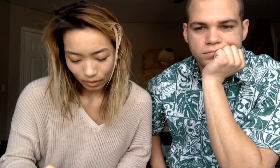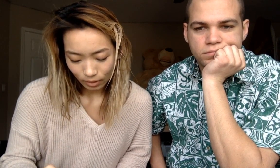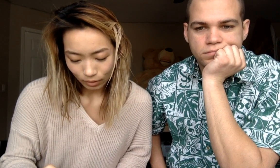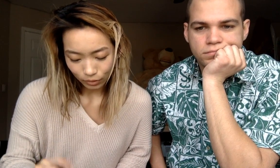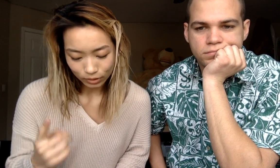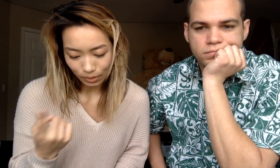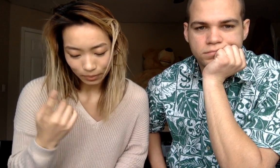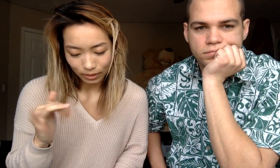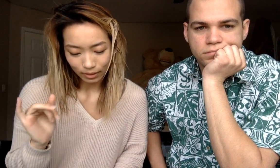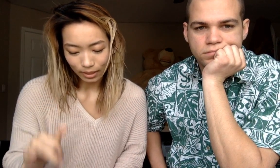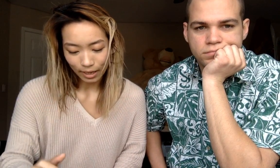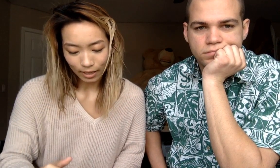or something like that,